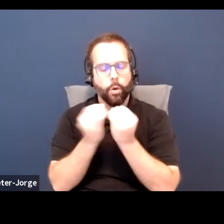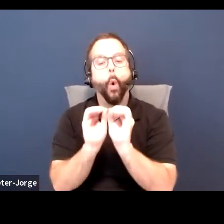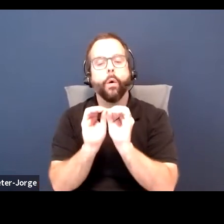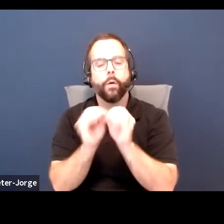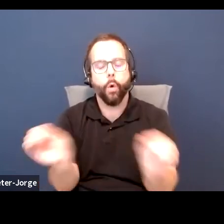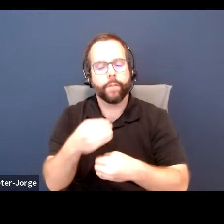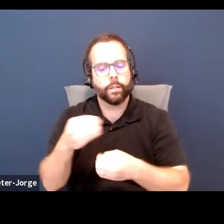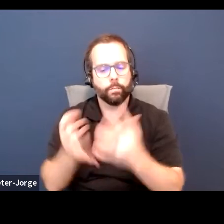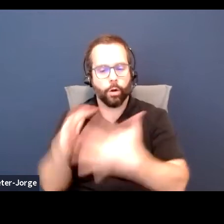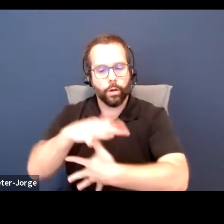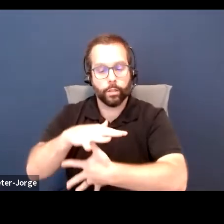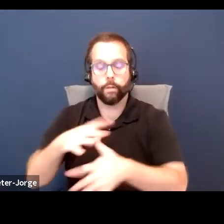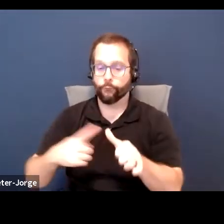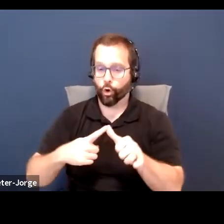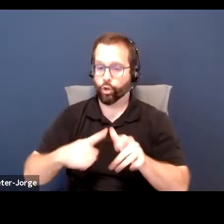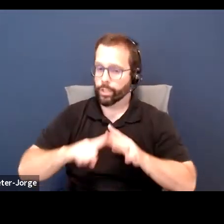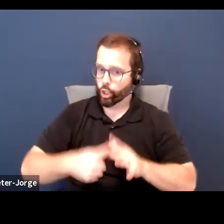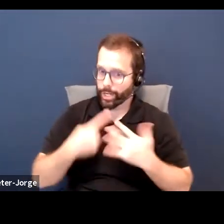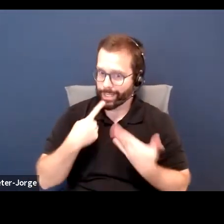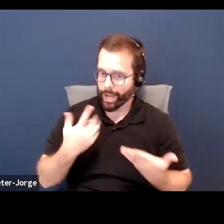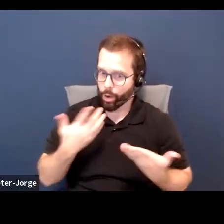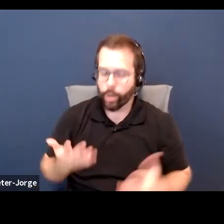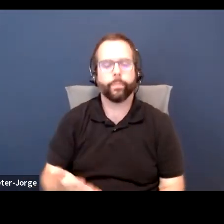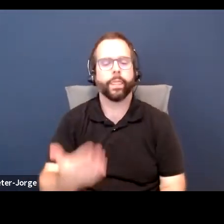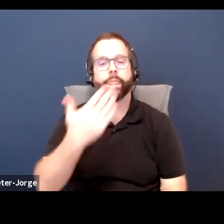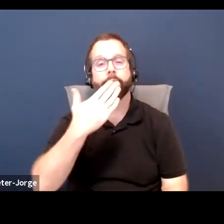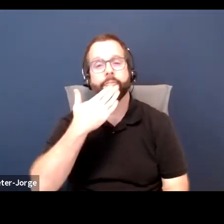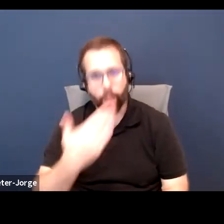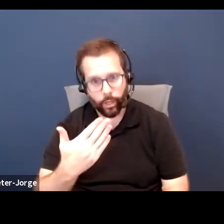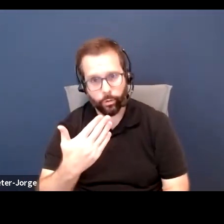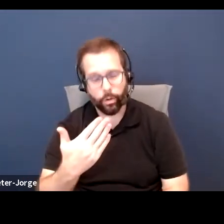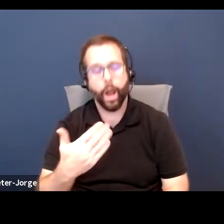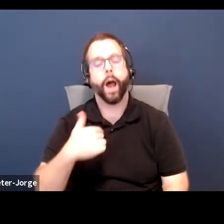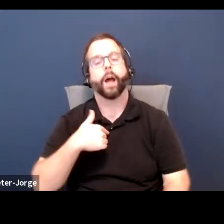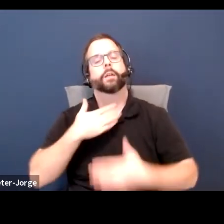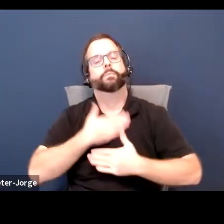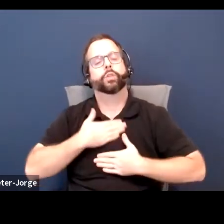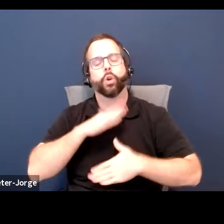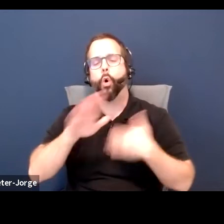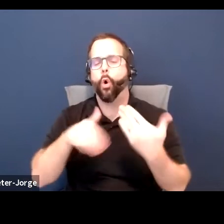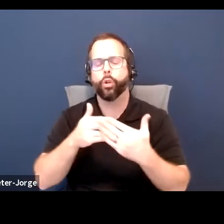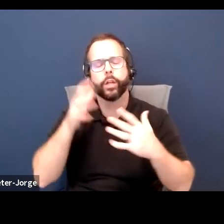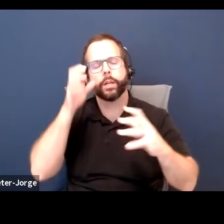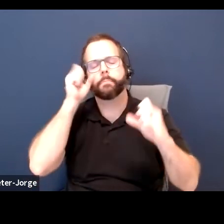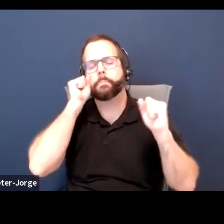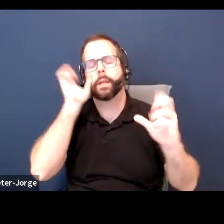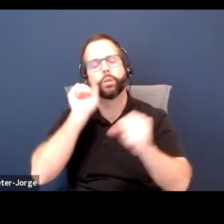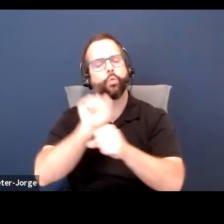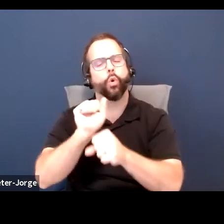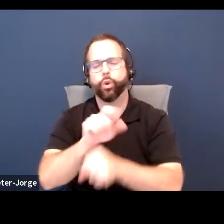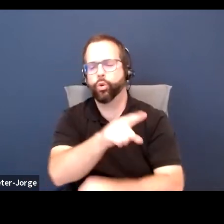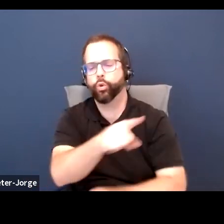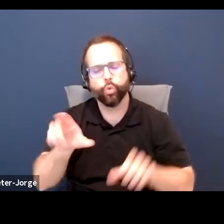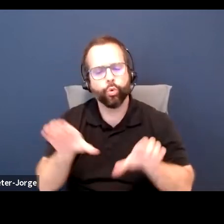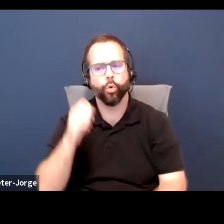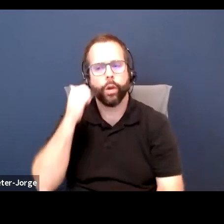you. I am so appreciative of all of the incredible work you do each and every day to support